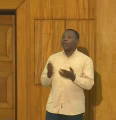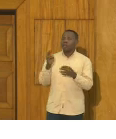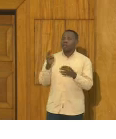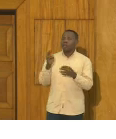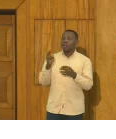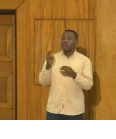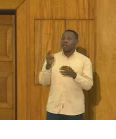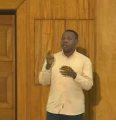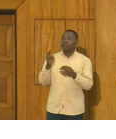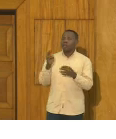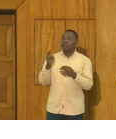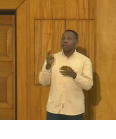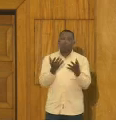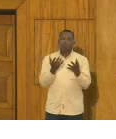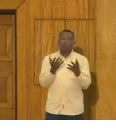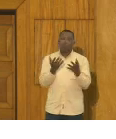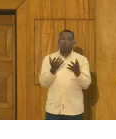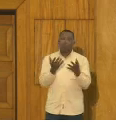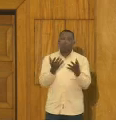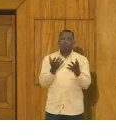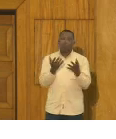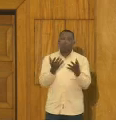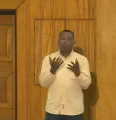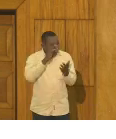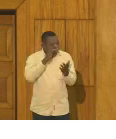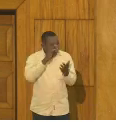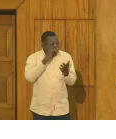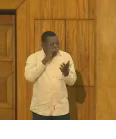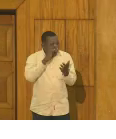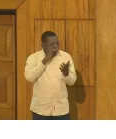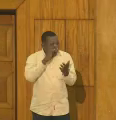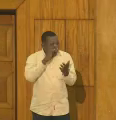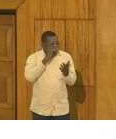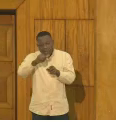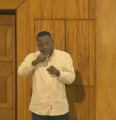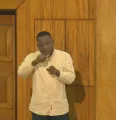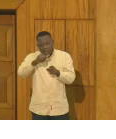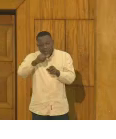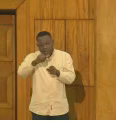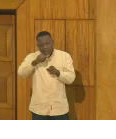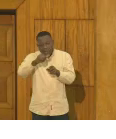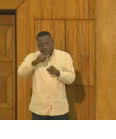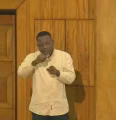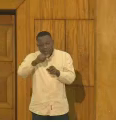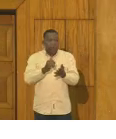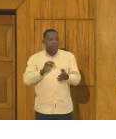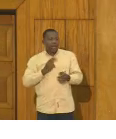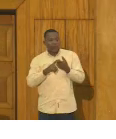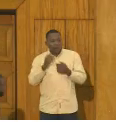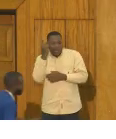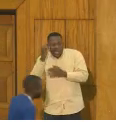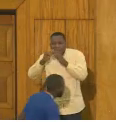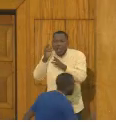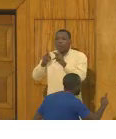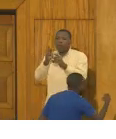included studies that adopted the conjoint analysis. This conjoint analysis, it helps us to understand how people make choices